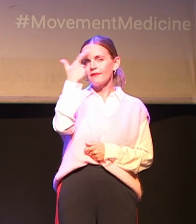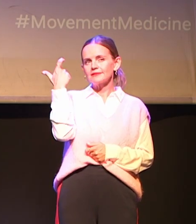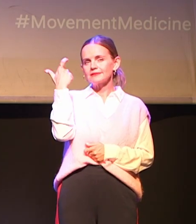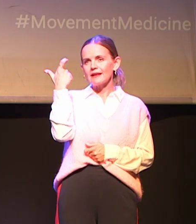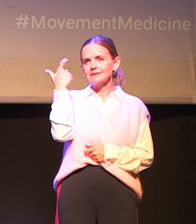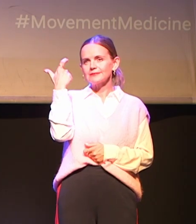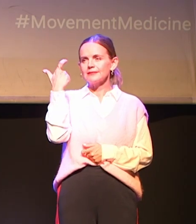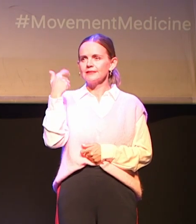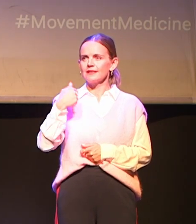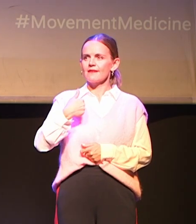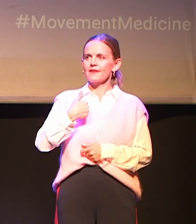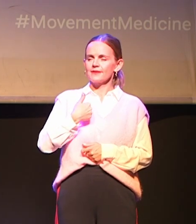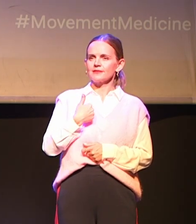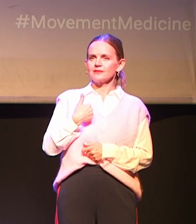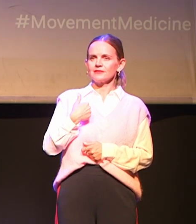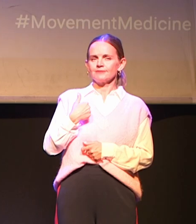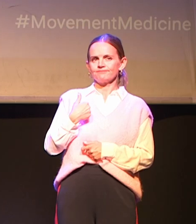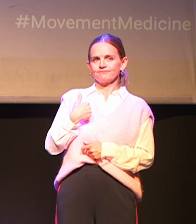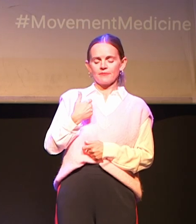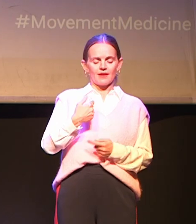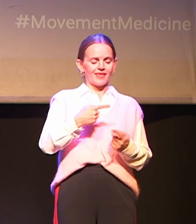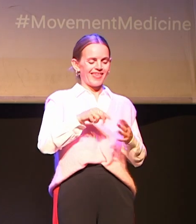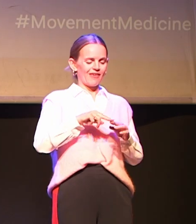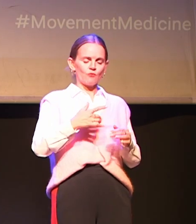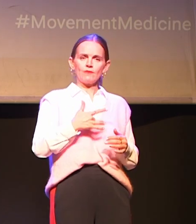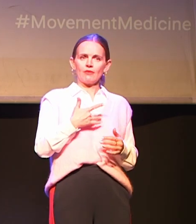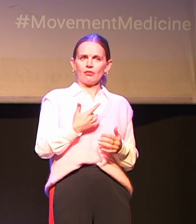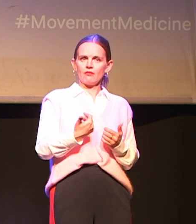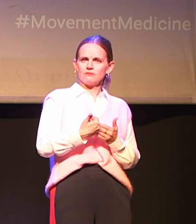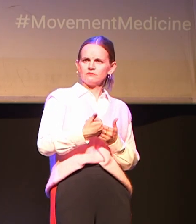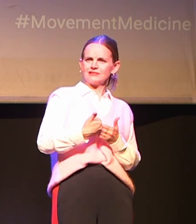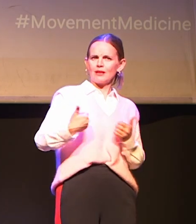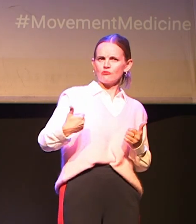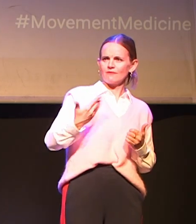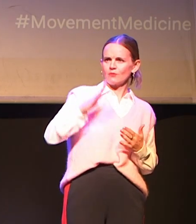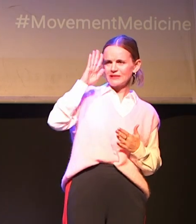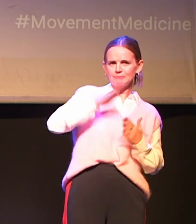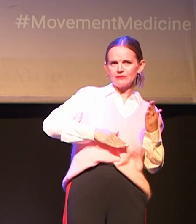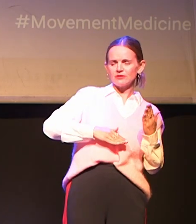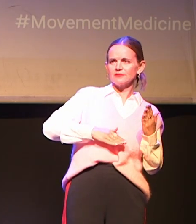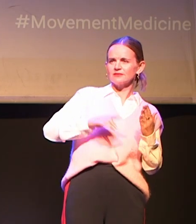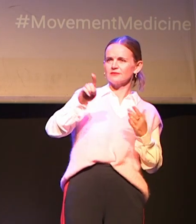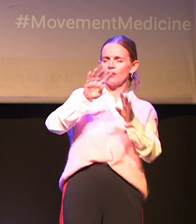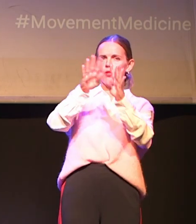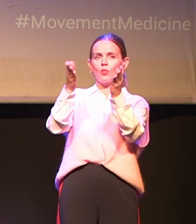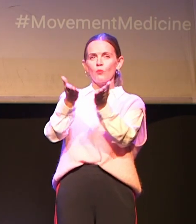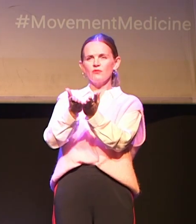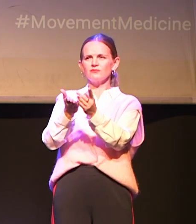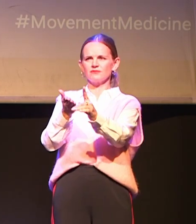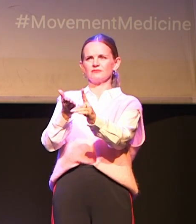what kind of worlds we create when we are separated from our experience, from